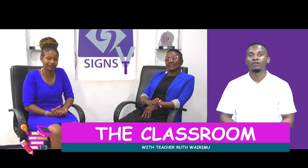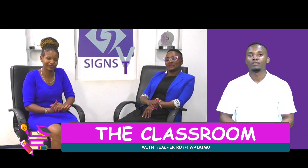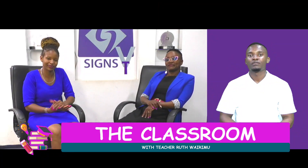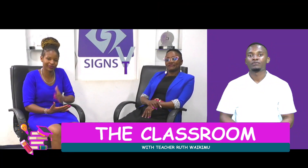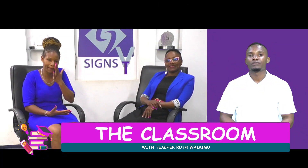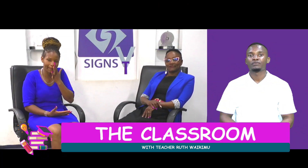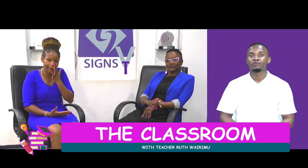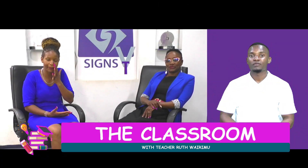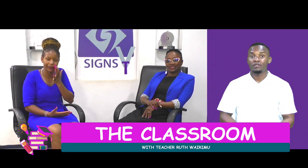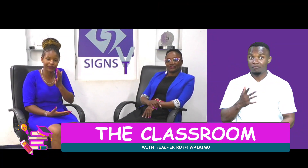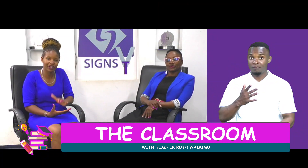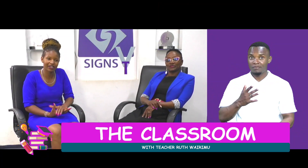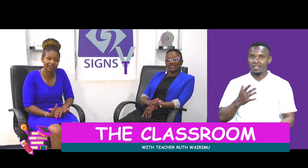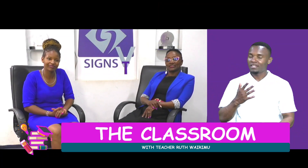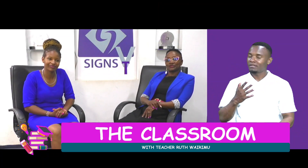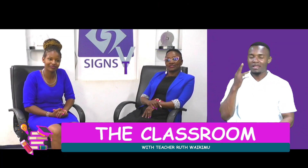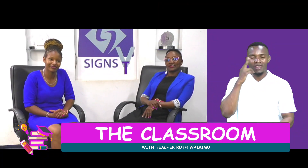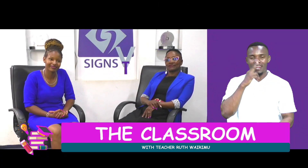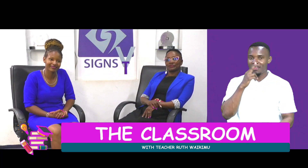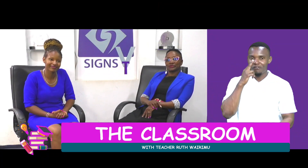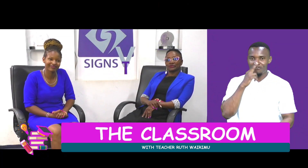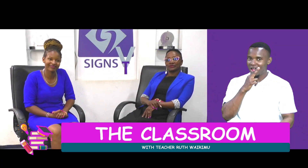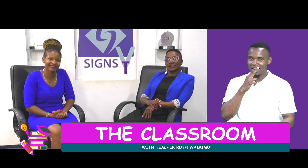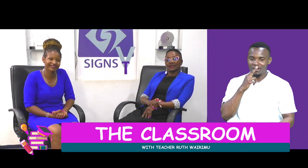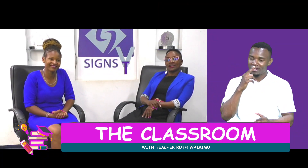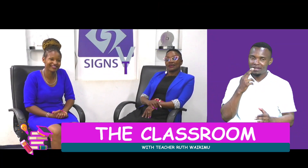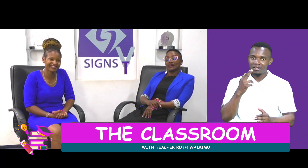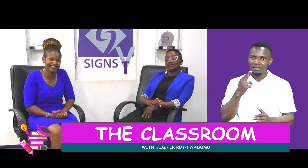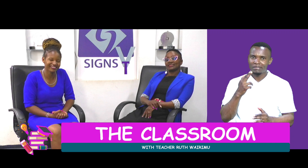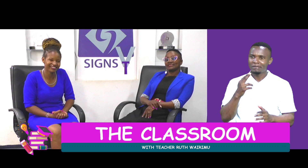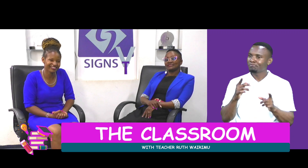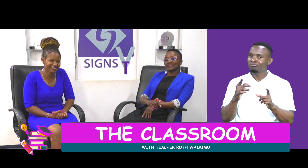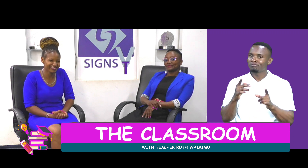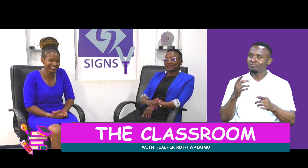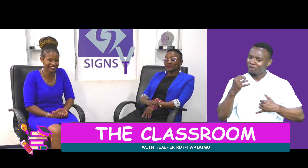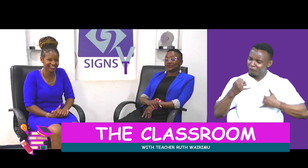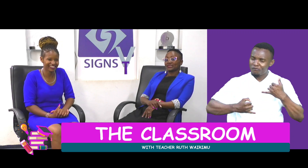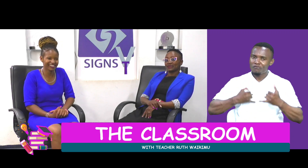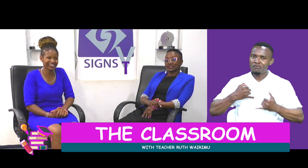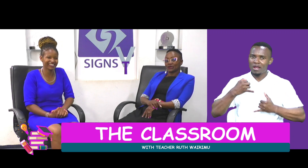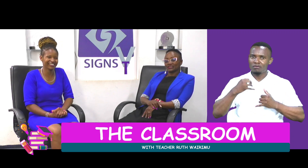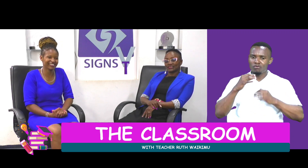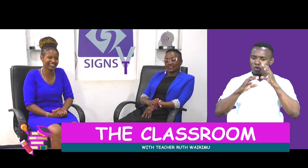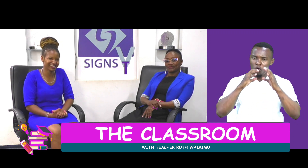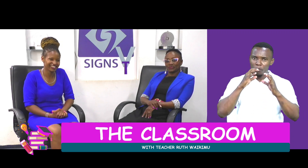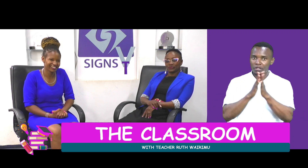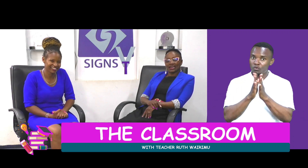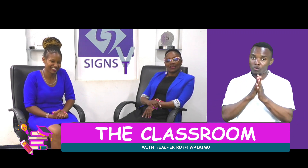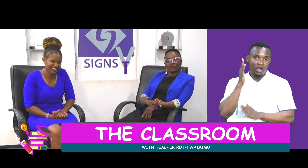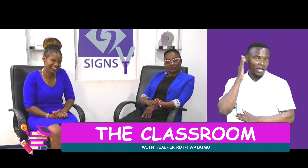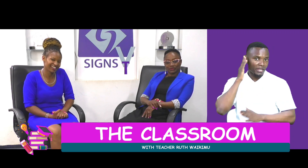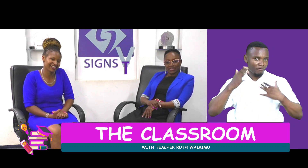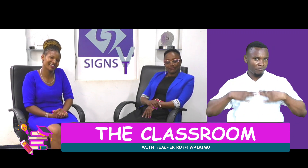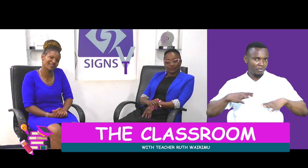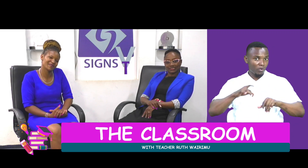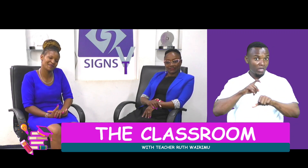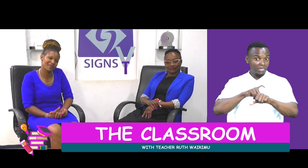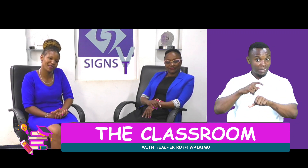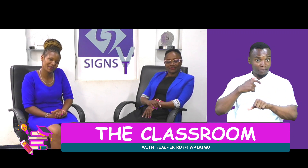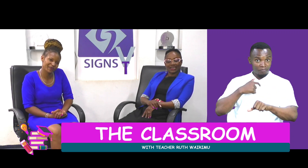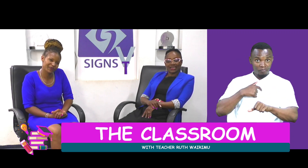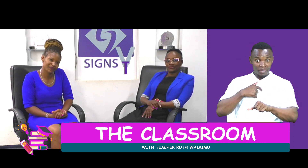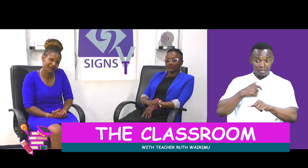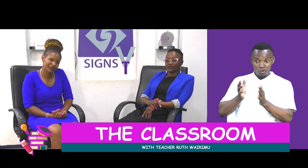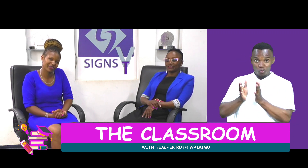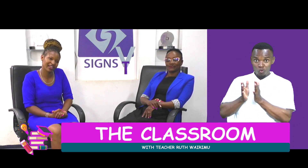It has been fun for me to communicate with the deaf people. Actually, sometimes when I'm around deaf people, I also become